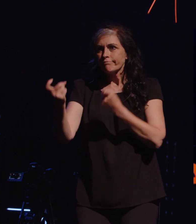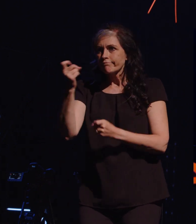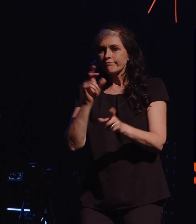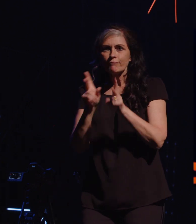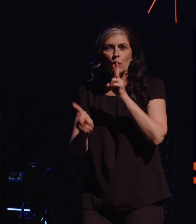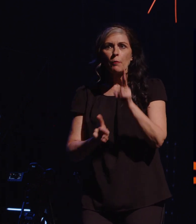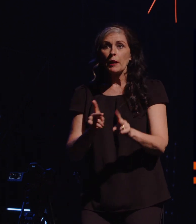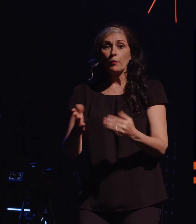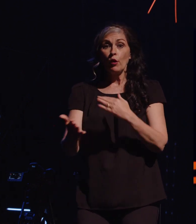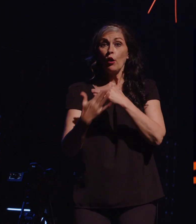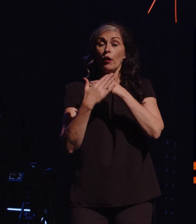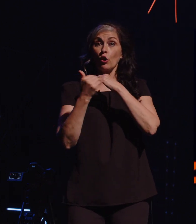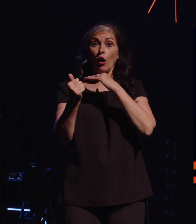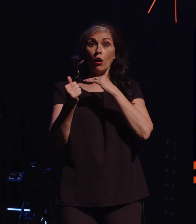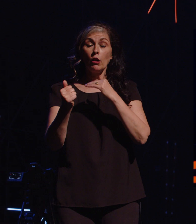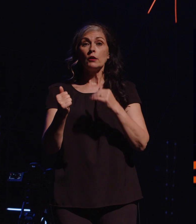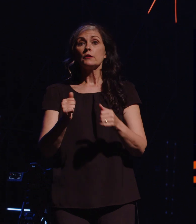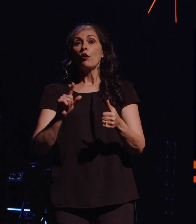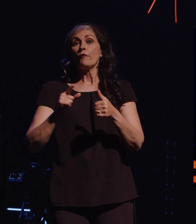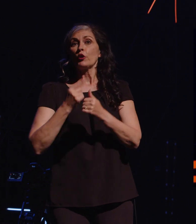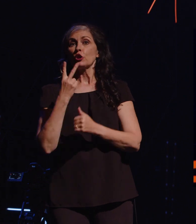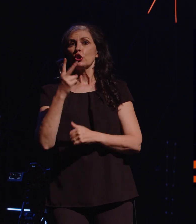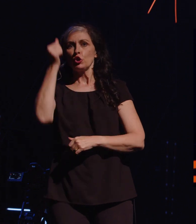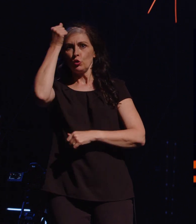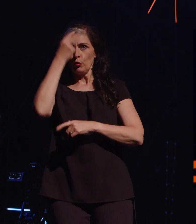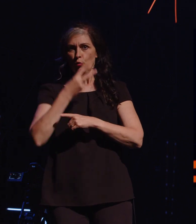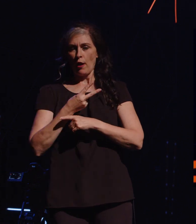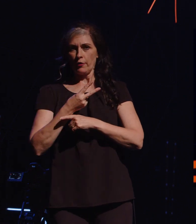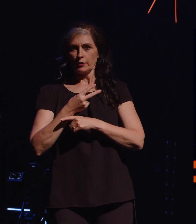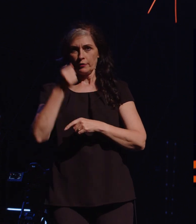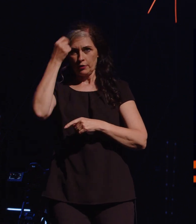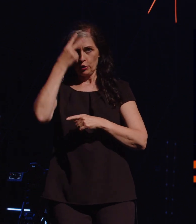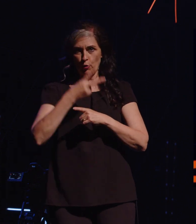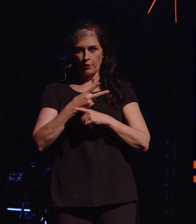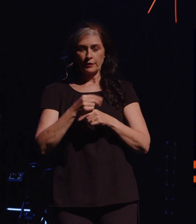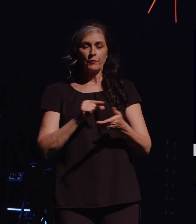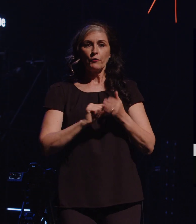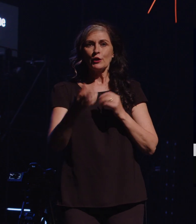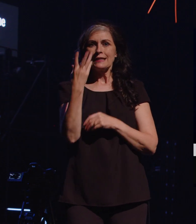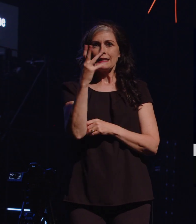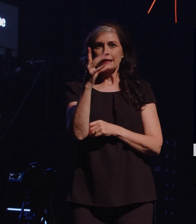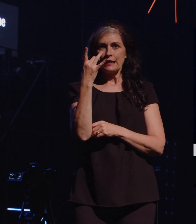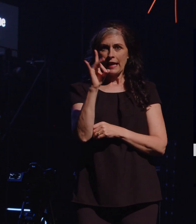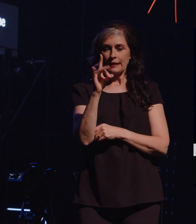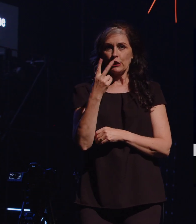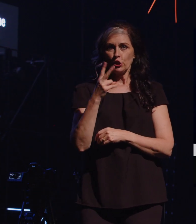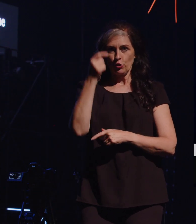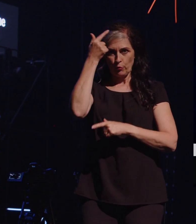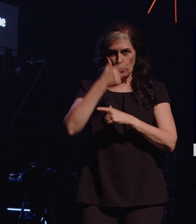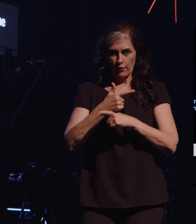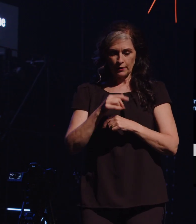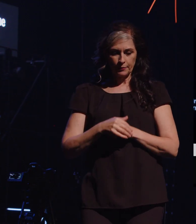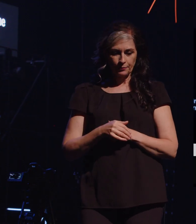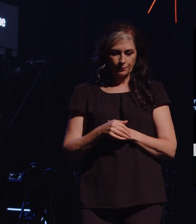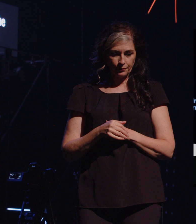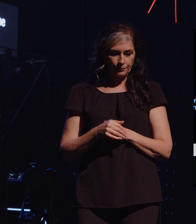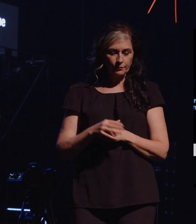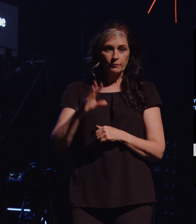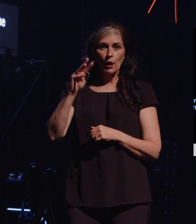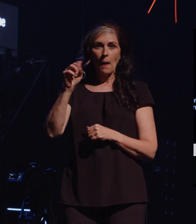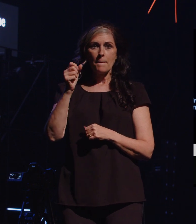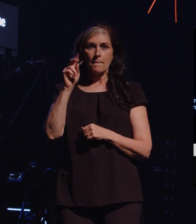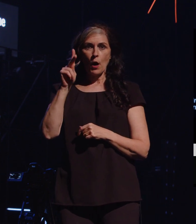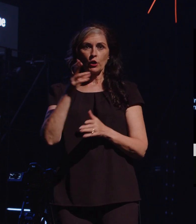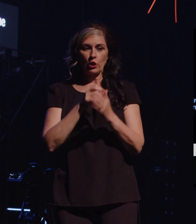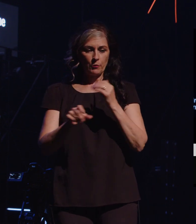are two brothers. Let's look at verse 16 and 18, these two brothers. Mark 1, 16